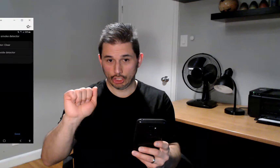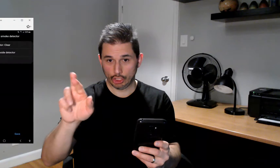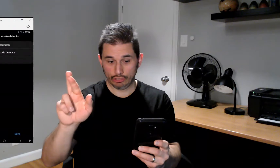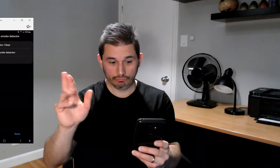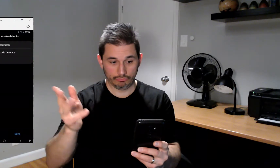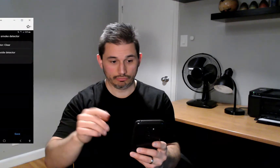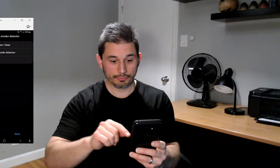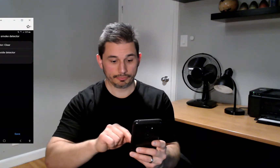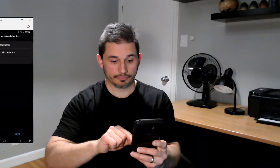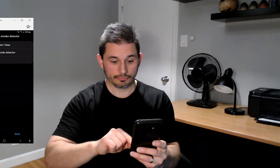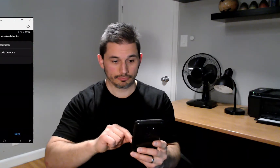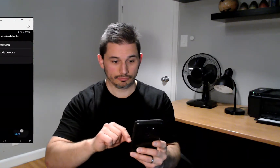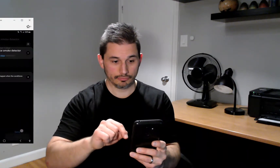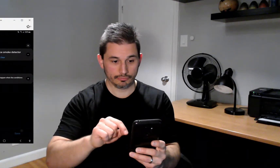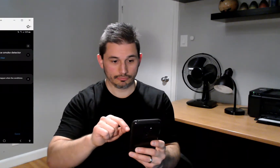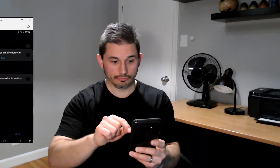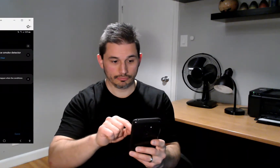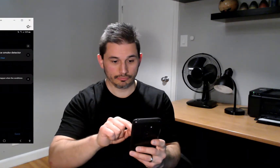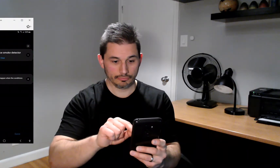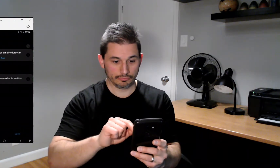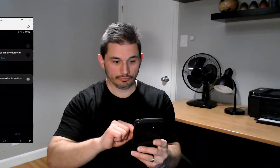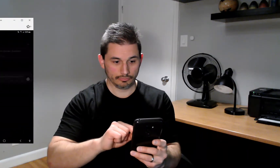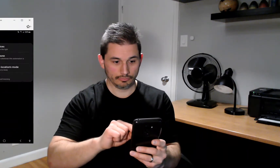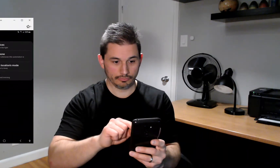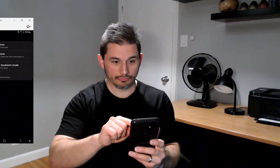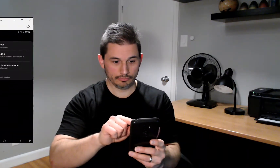When the smoke clears,